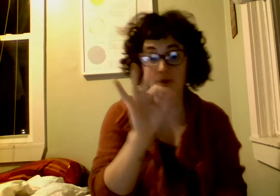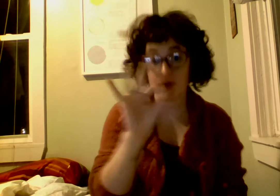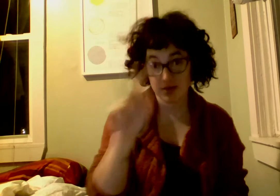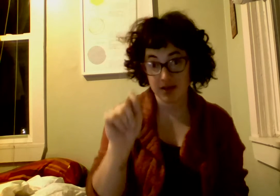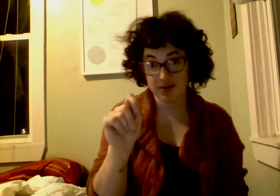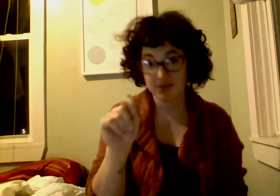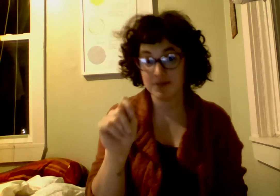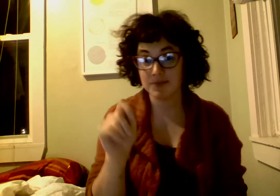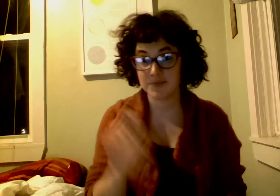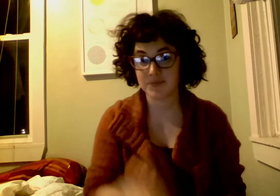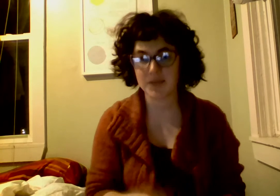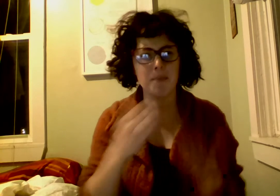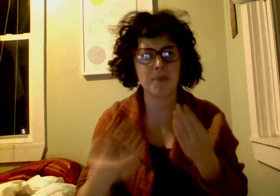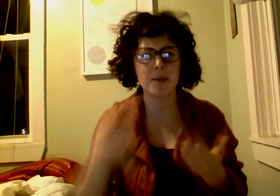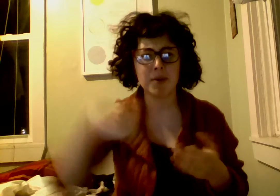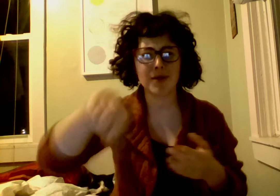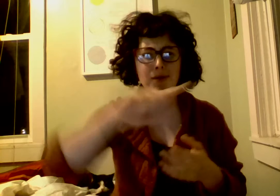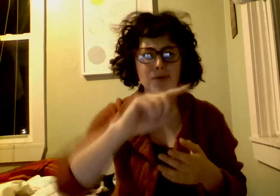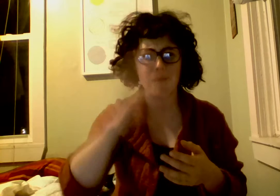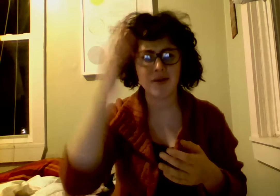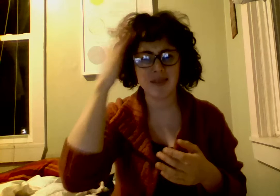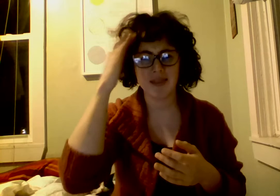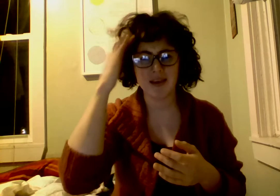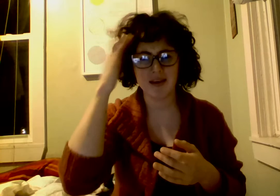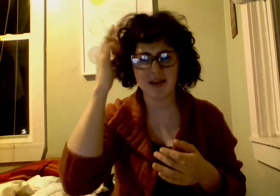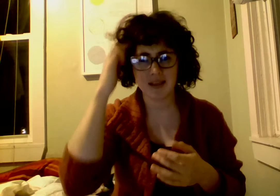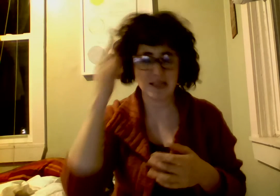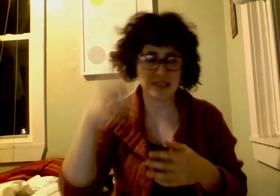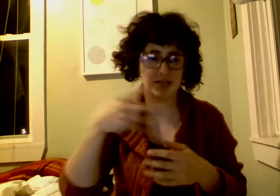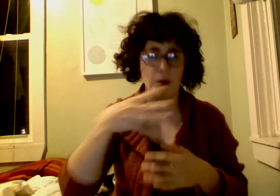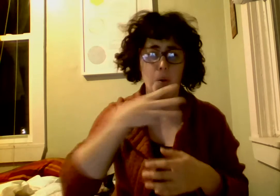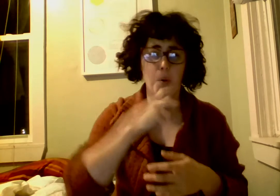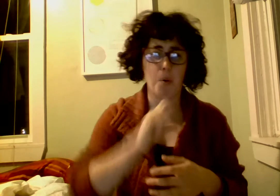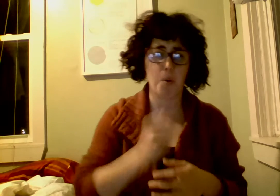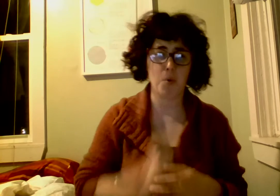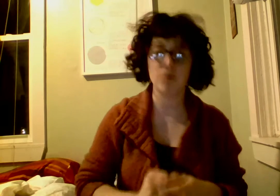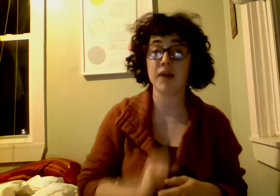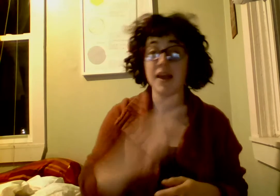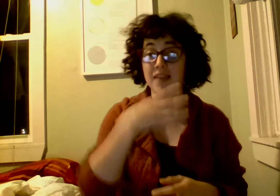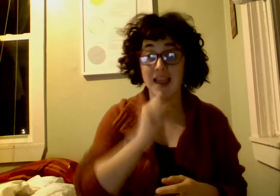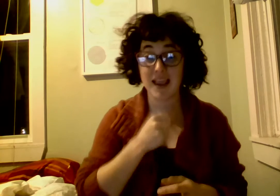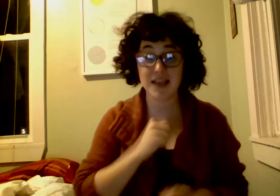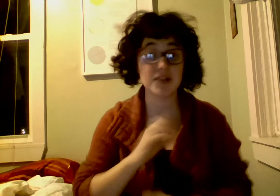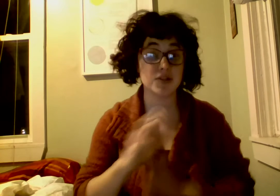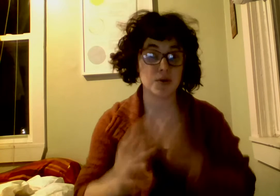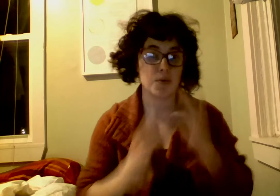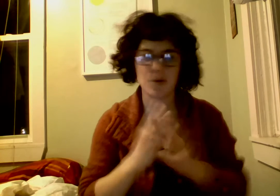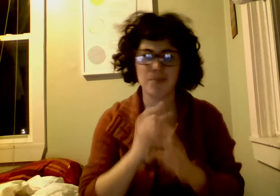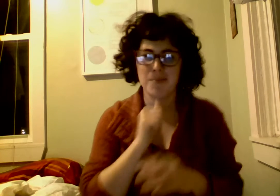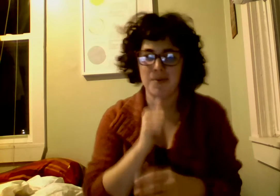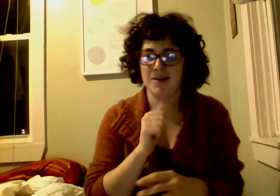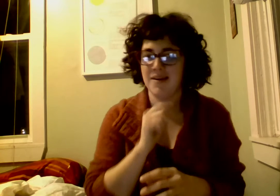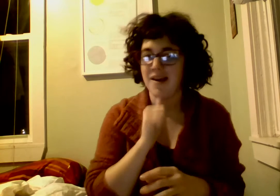may think that this belongs to the ancient world, but actually it's not that different. So the tales that were told